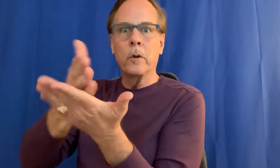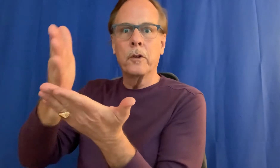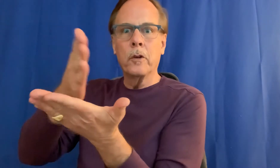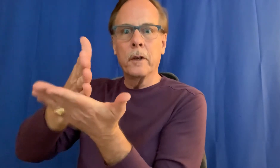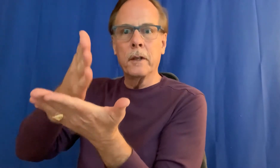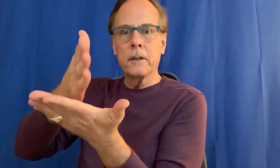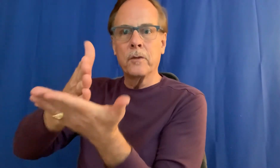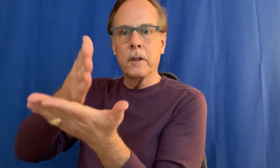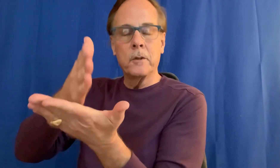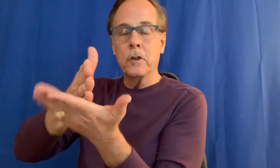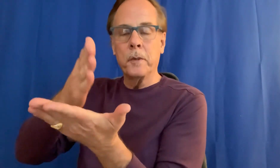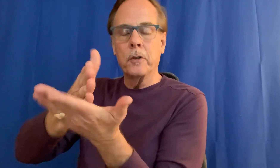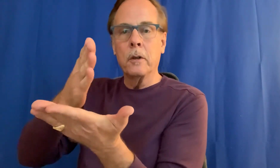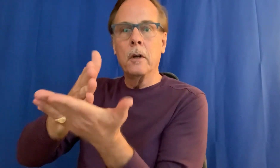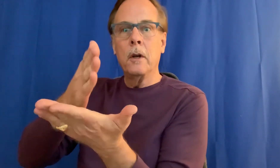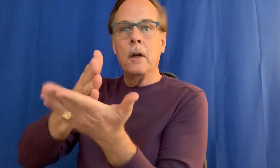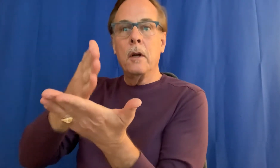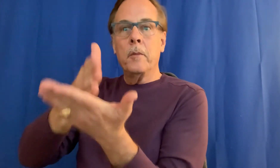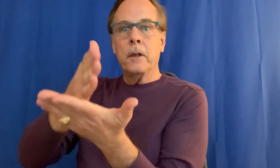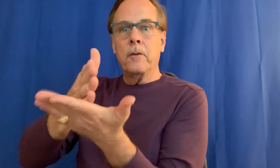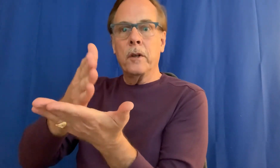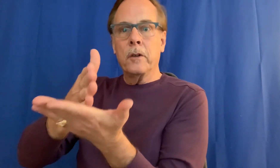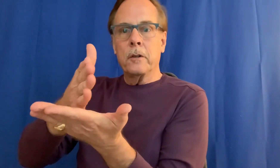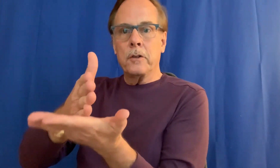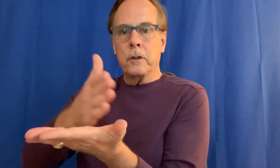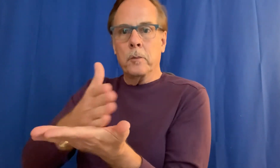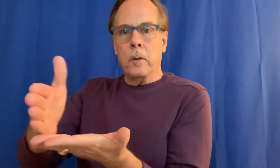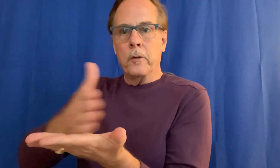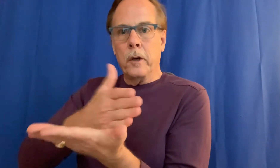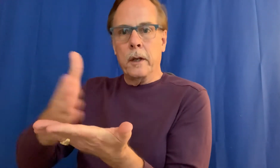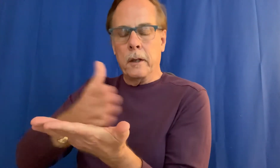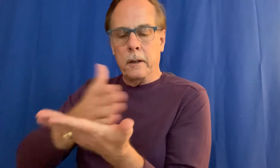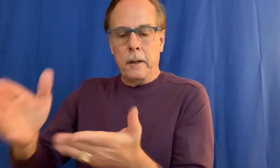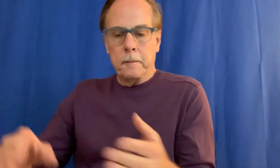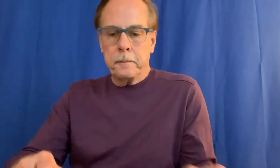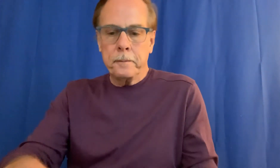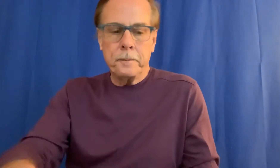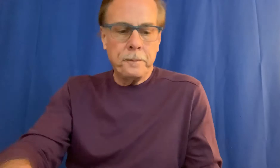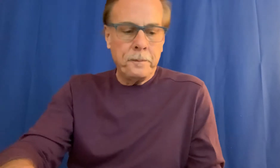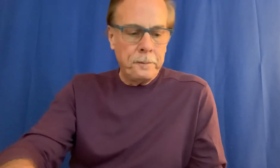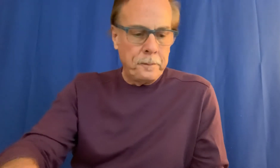your your pinky finger touching the palm of your hand like that.